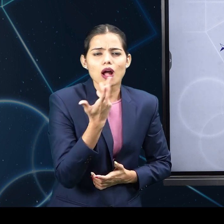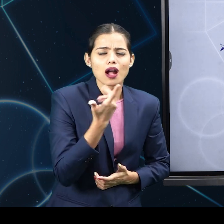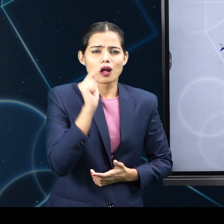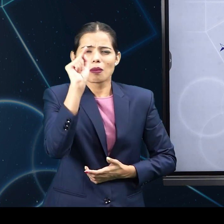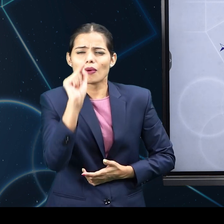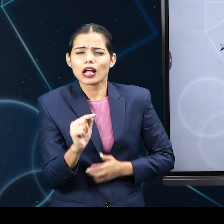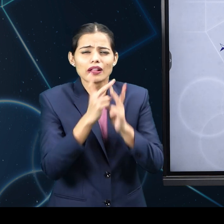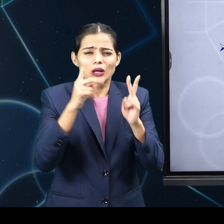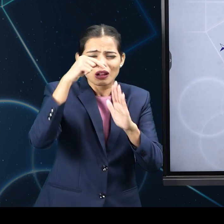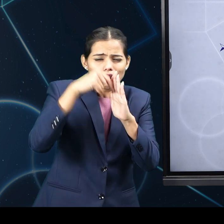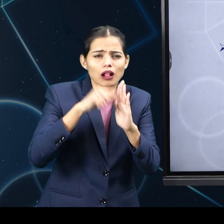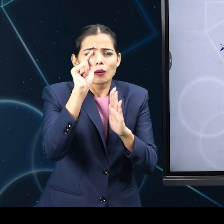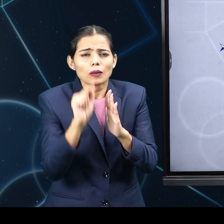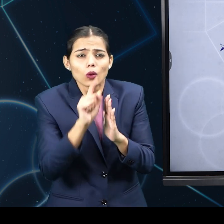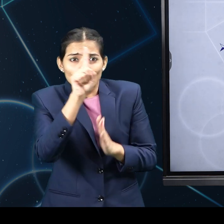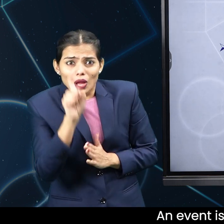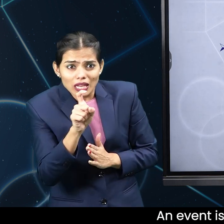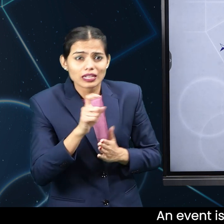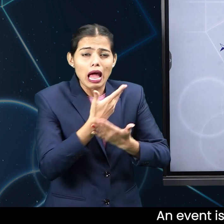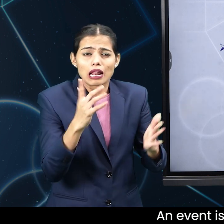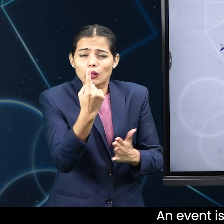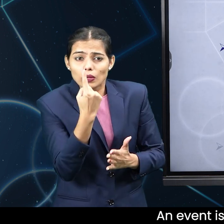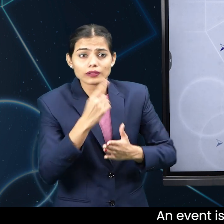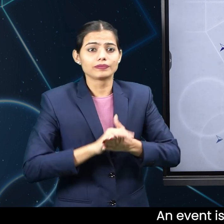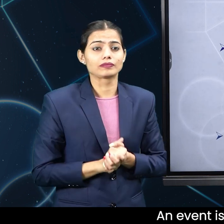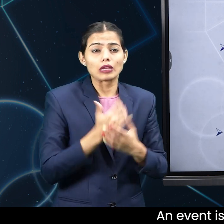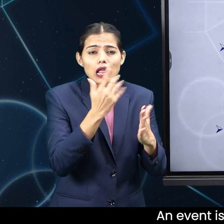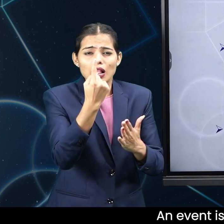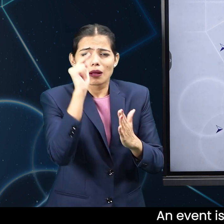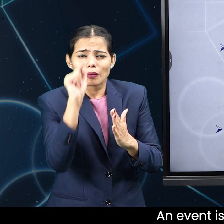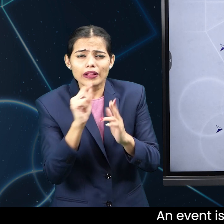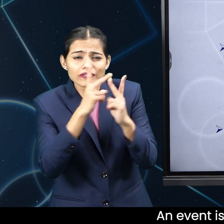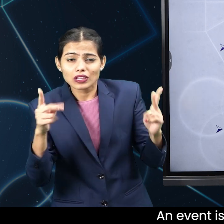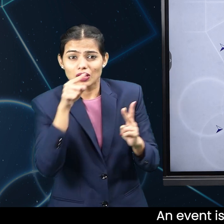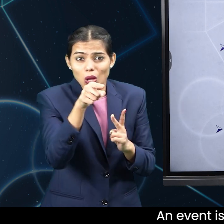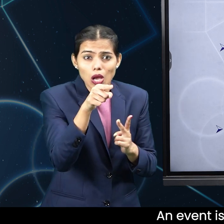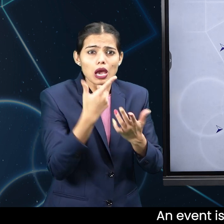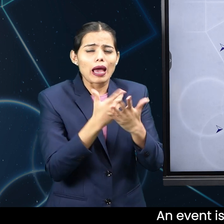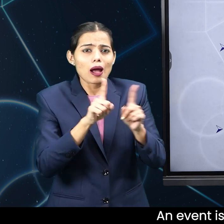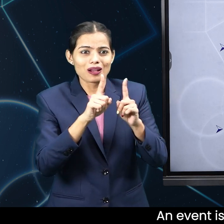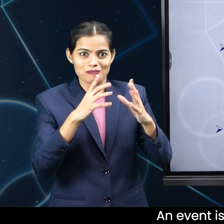What are events? An event is the subset of the sample space.